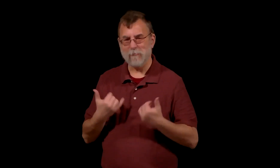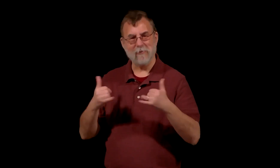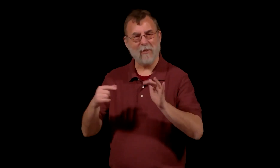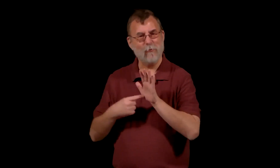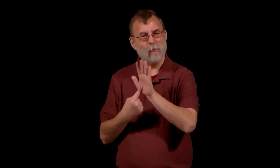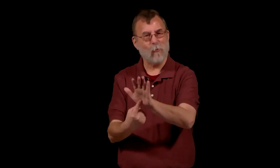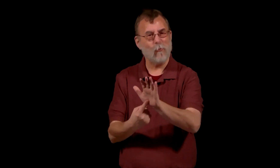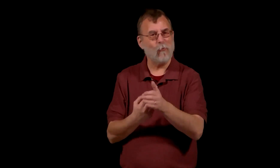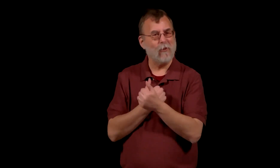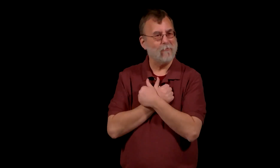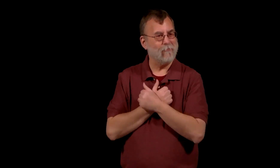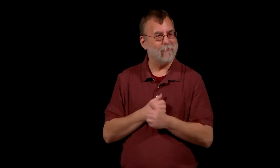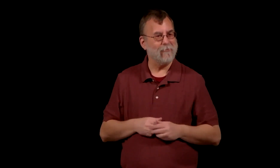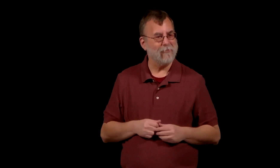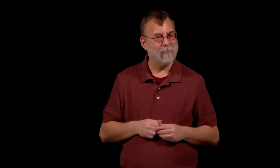I remember passing notes. I missed that time.